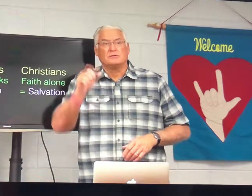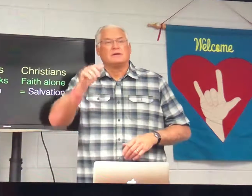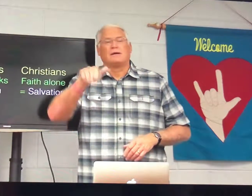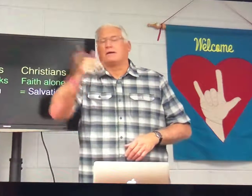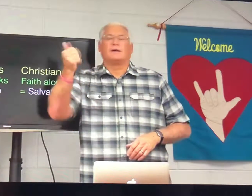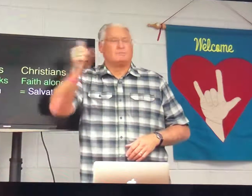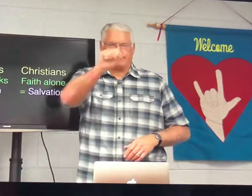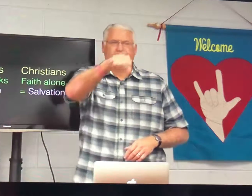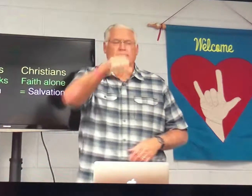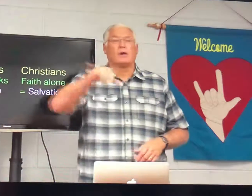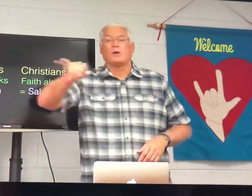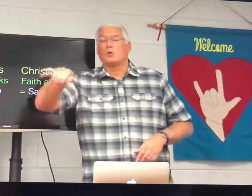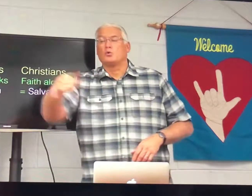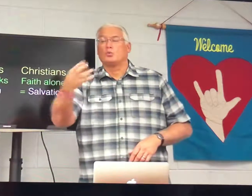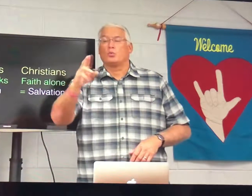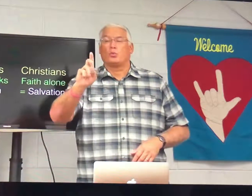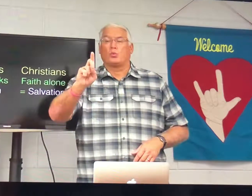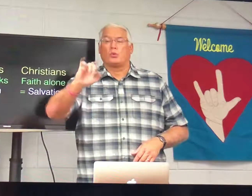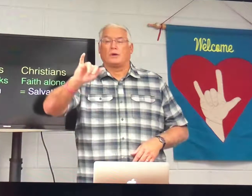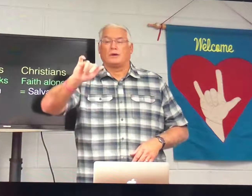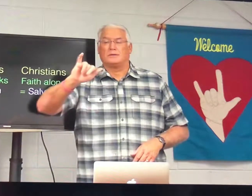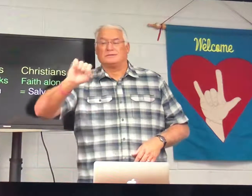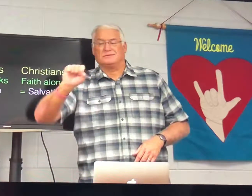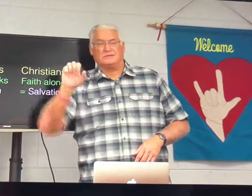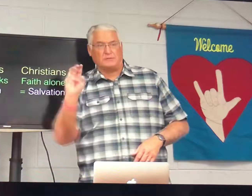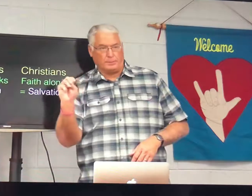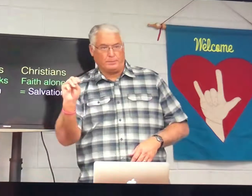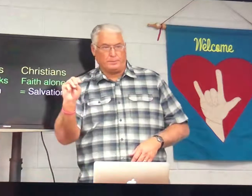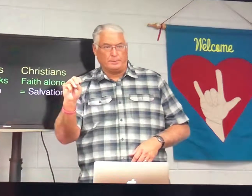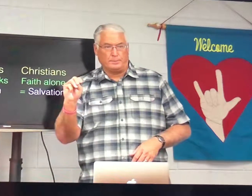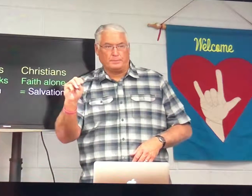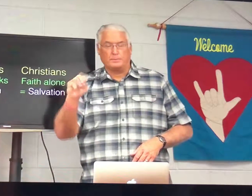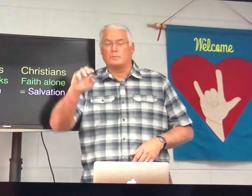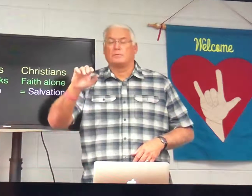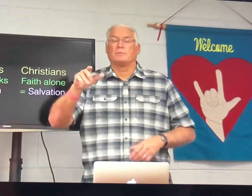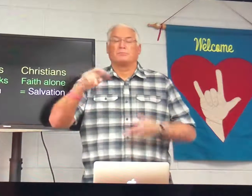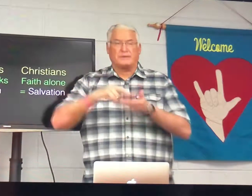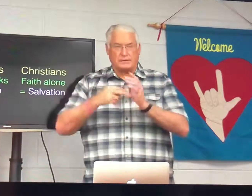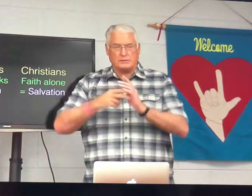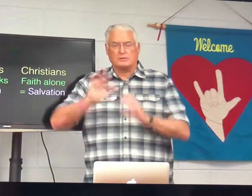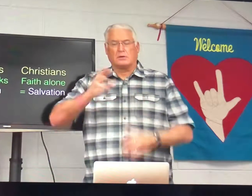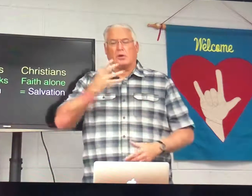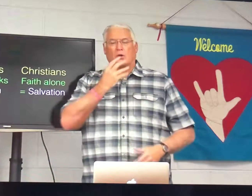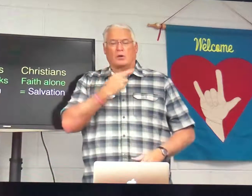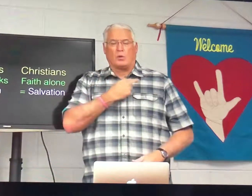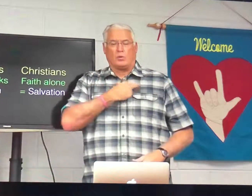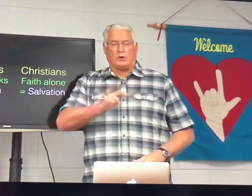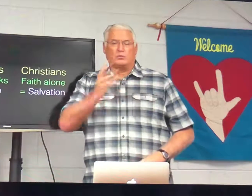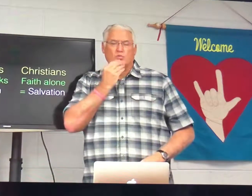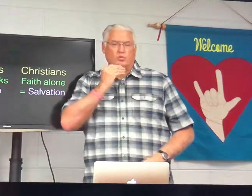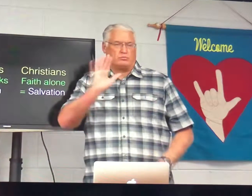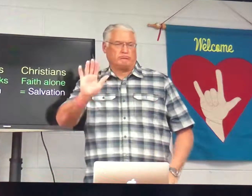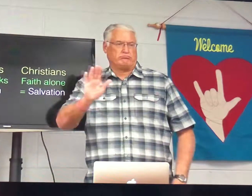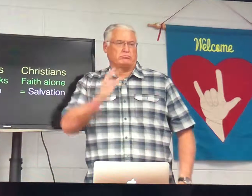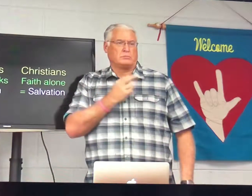Tonight from Baltimore, the Rays and the Orioles meet for the 10th time this year in what will be a